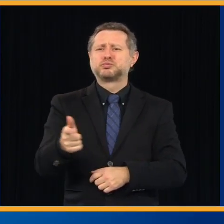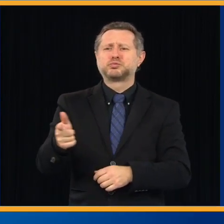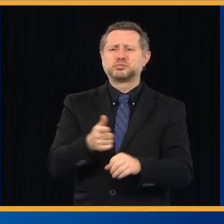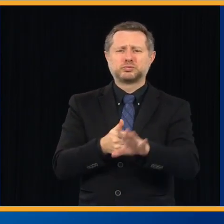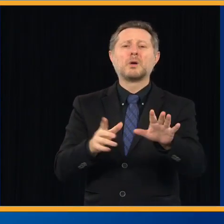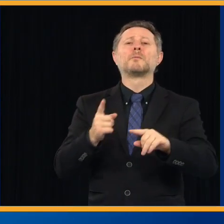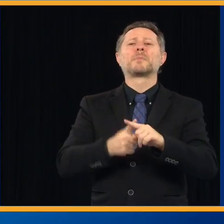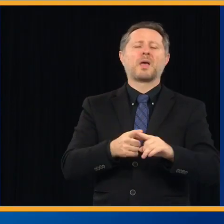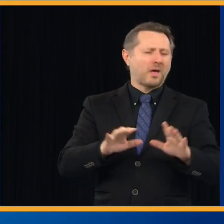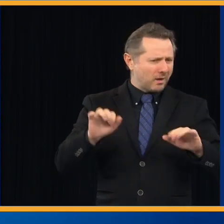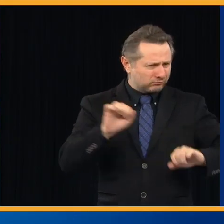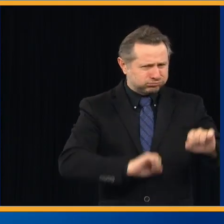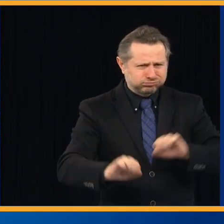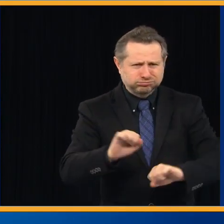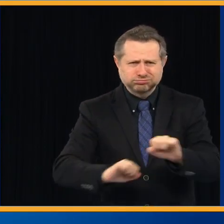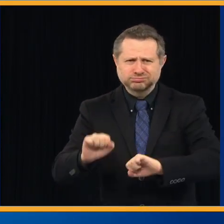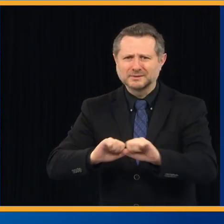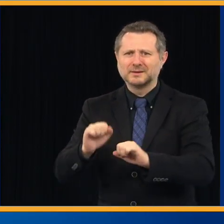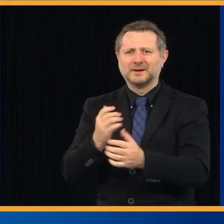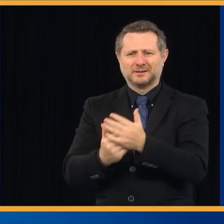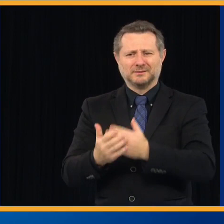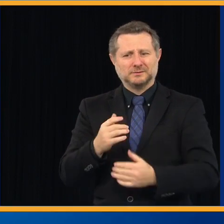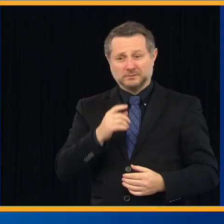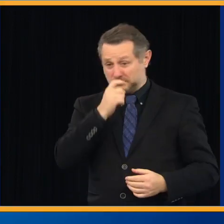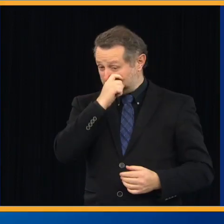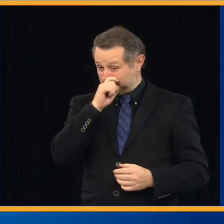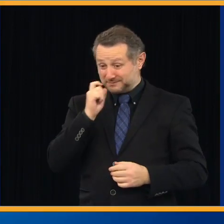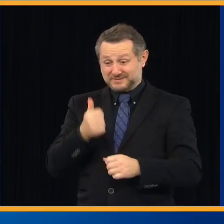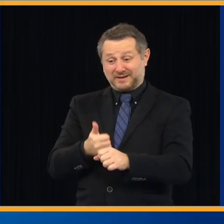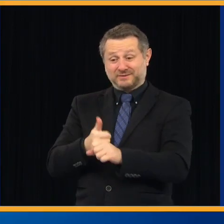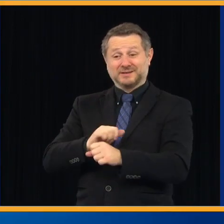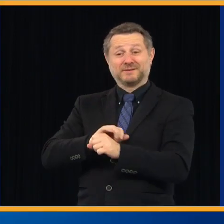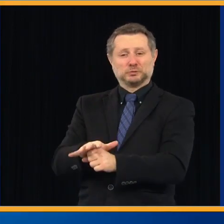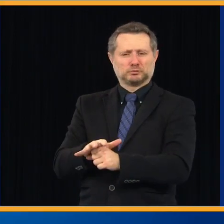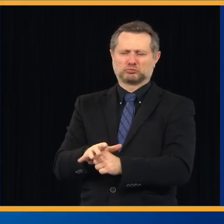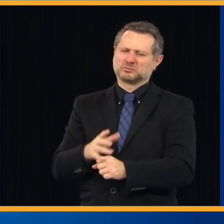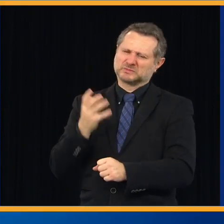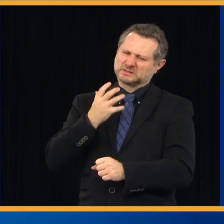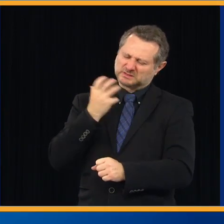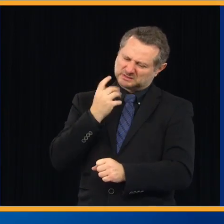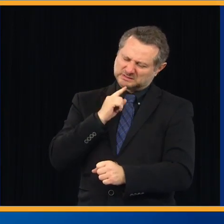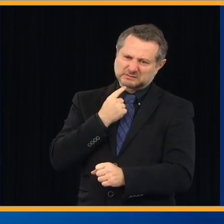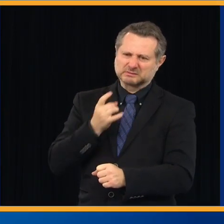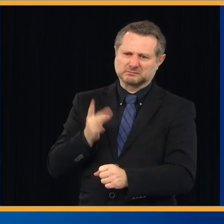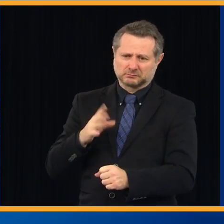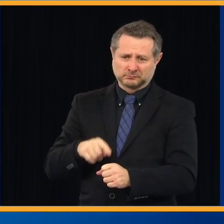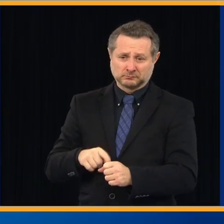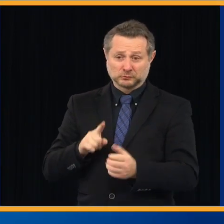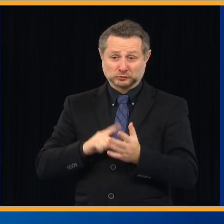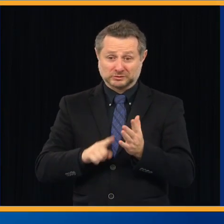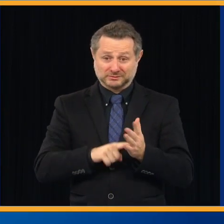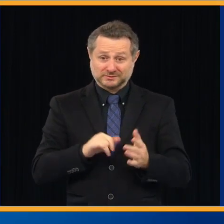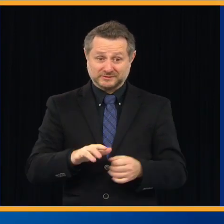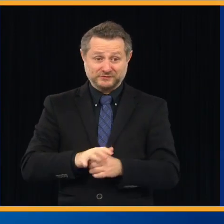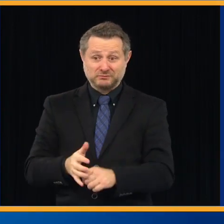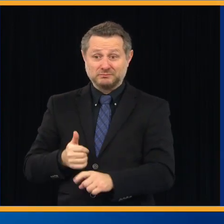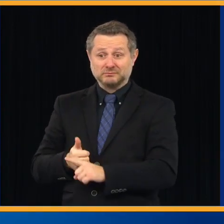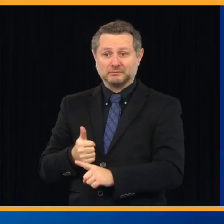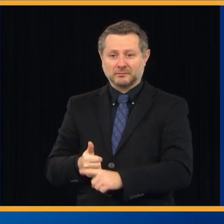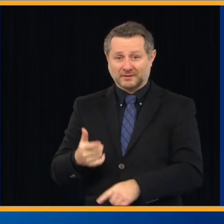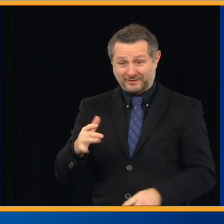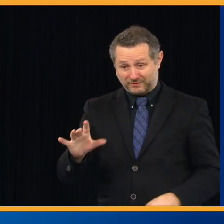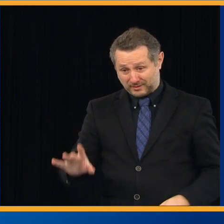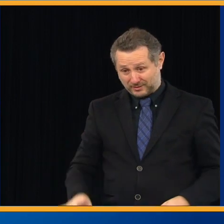know, this virus, they're just studying it now, but there are reports that say the virus can live 2 or 3 days on some surfaces